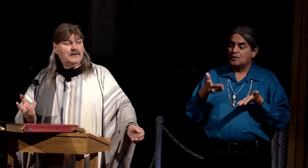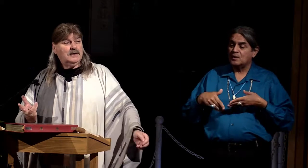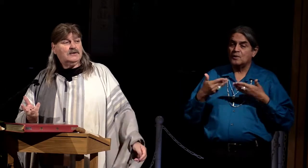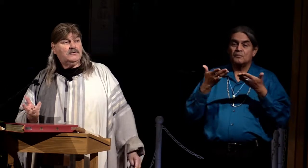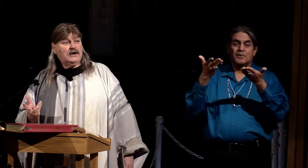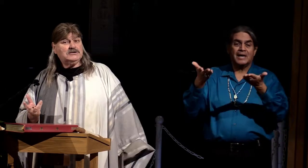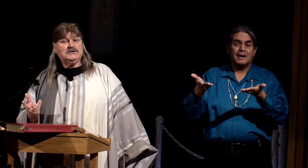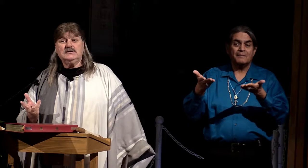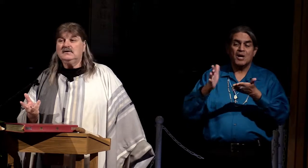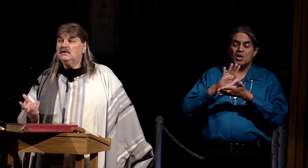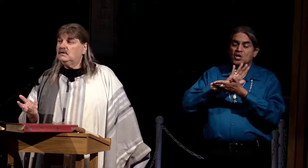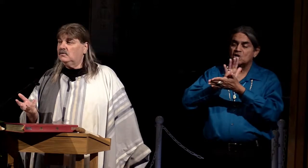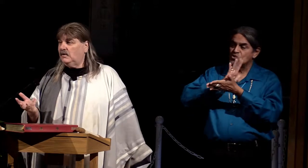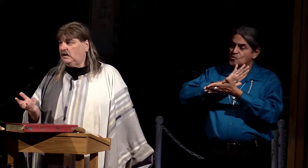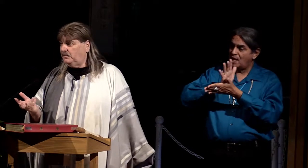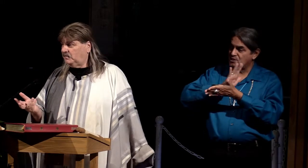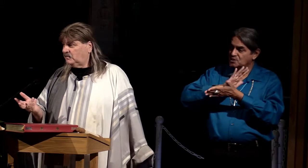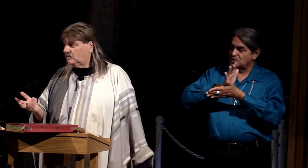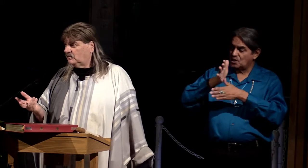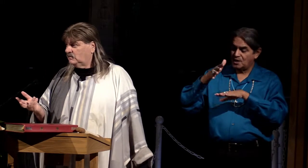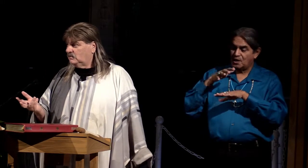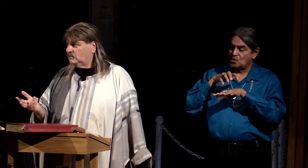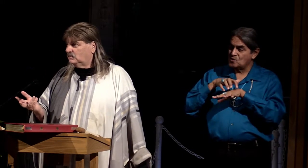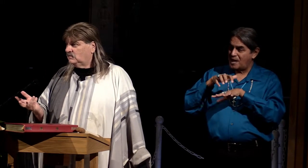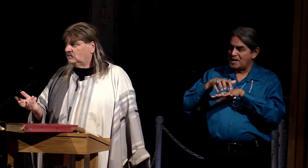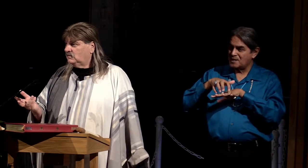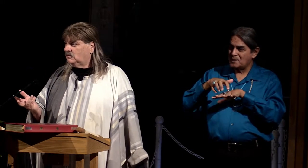up crushed grapes,